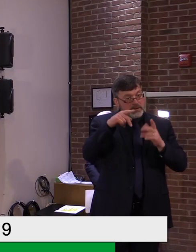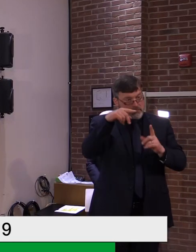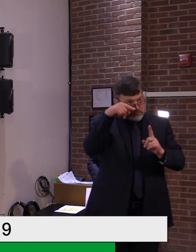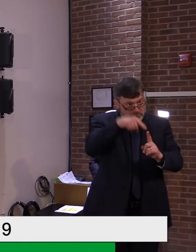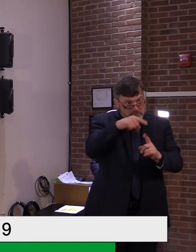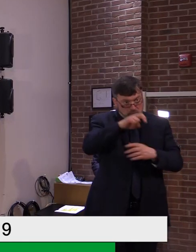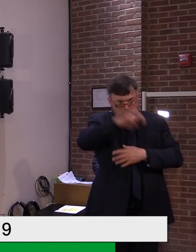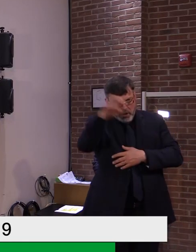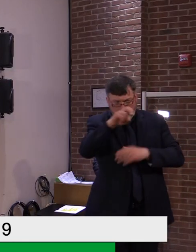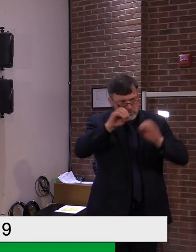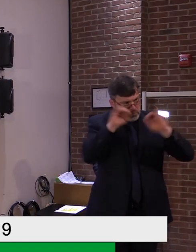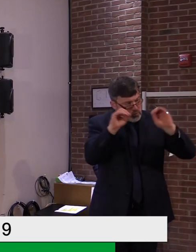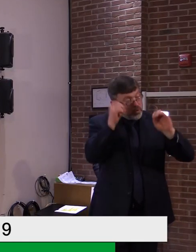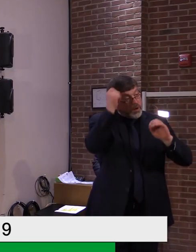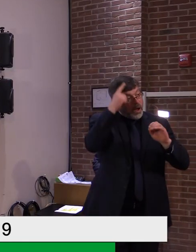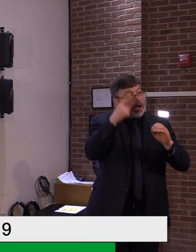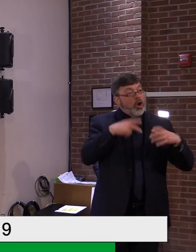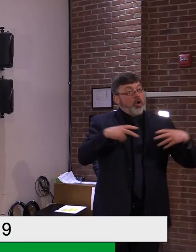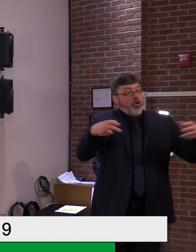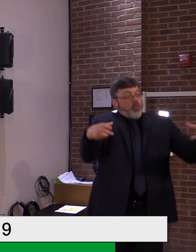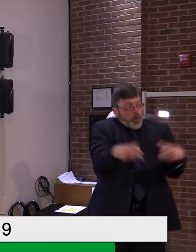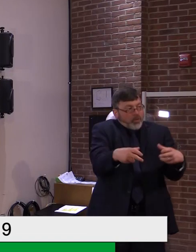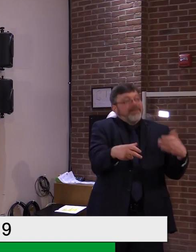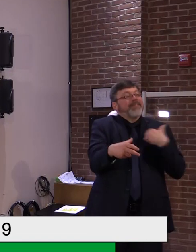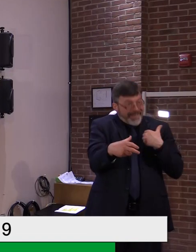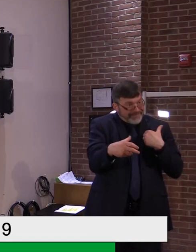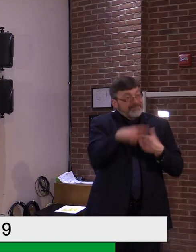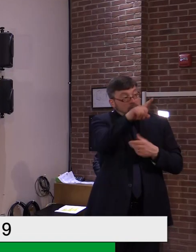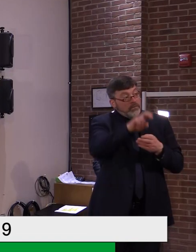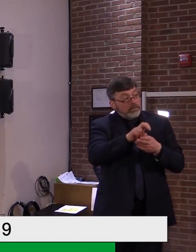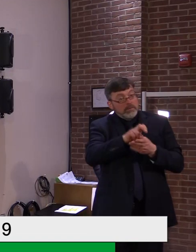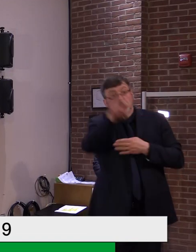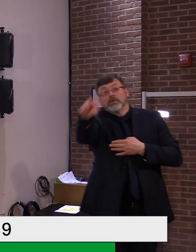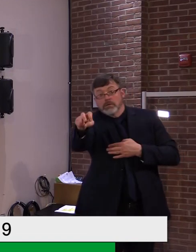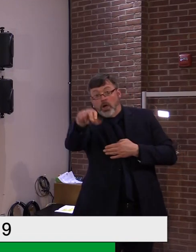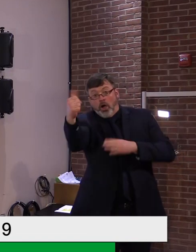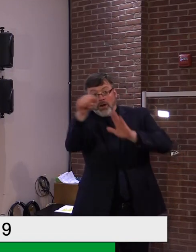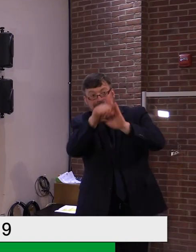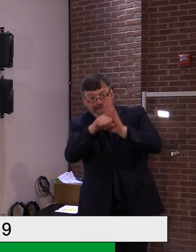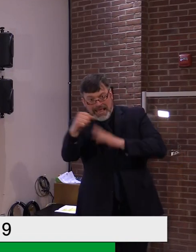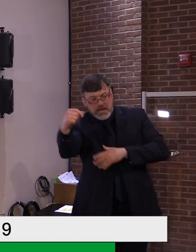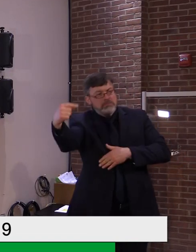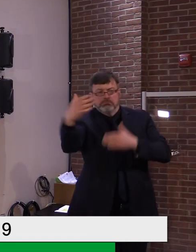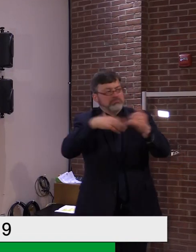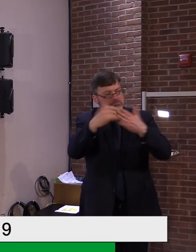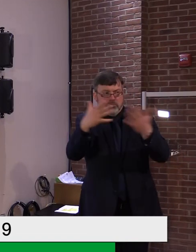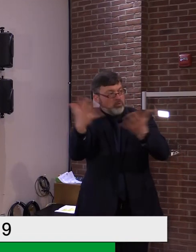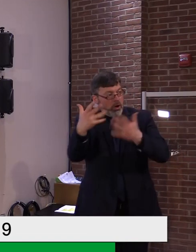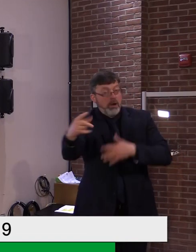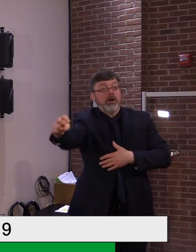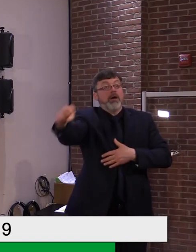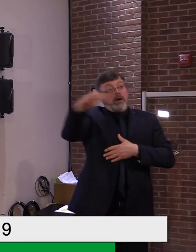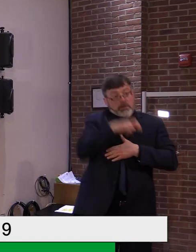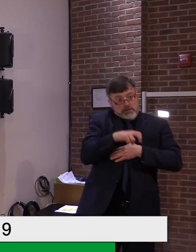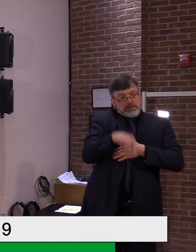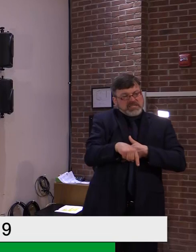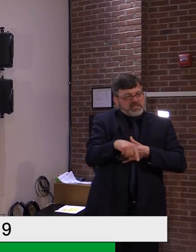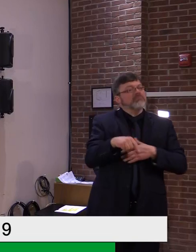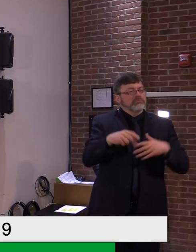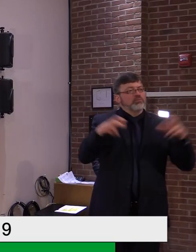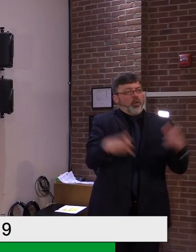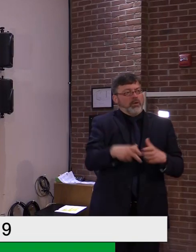travel. So I just want to clarify that folks are able to travel, but they must quarantine, though